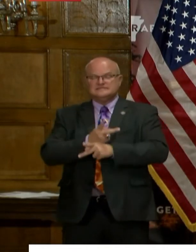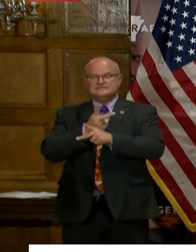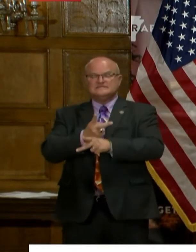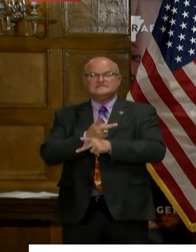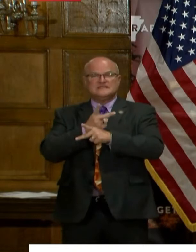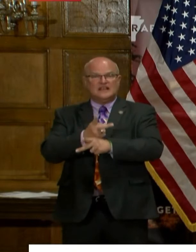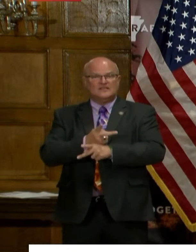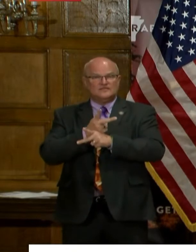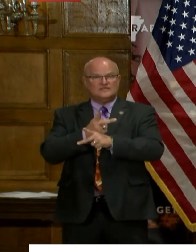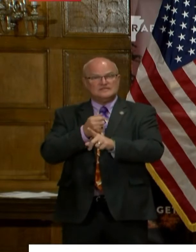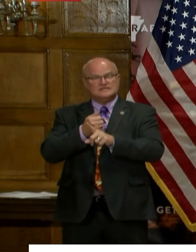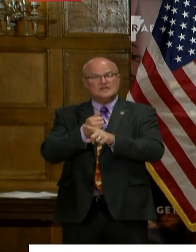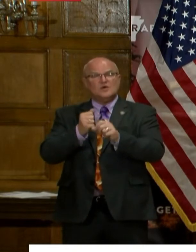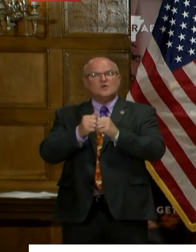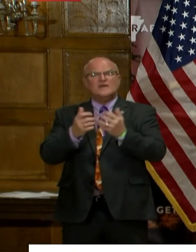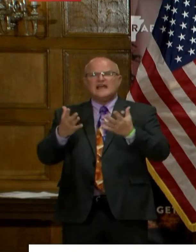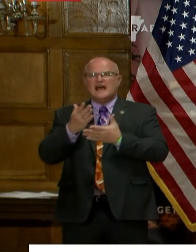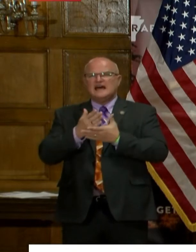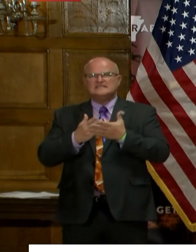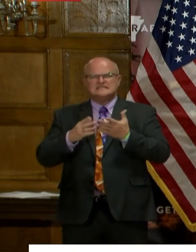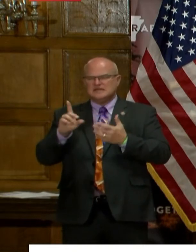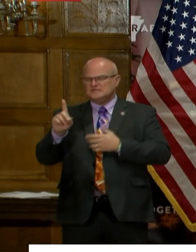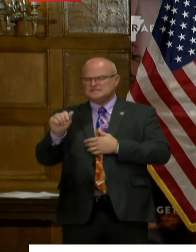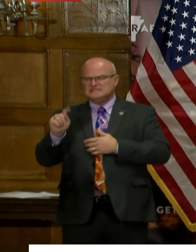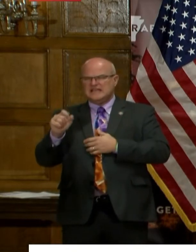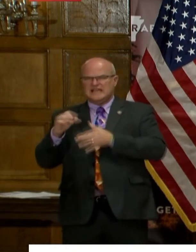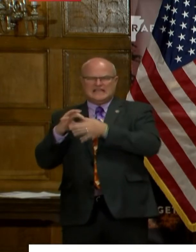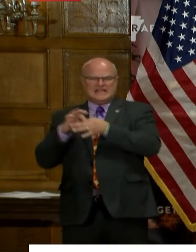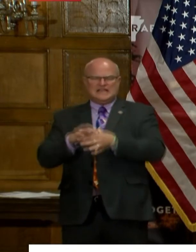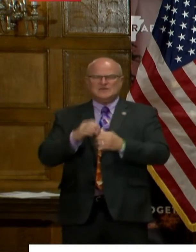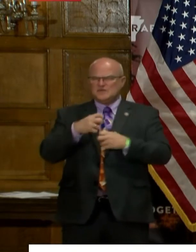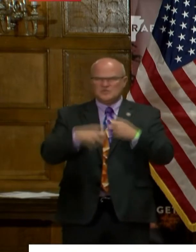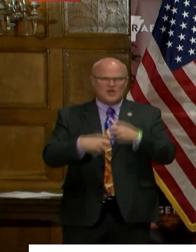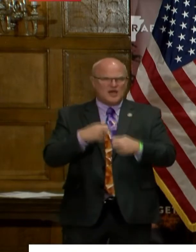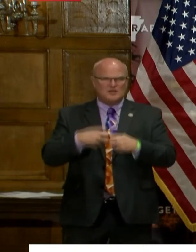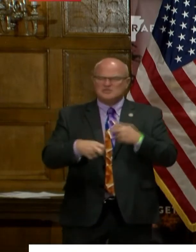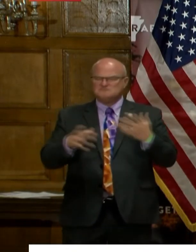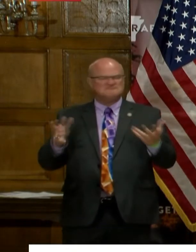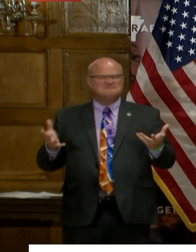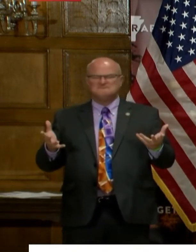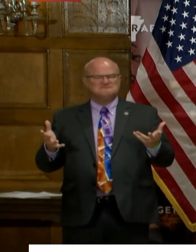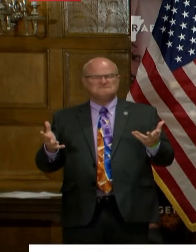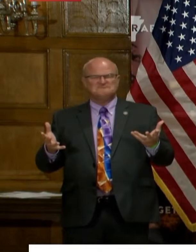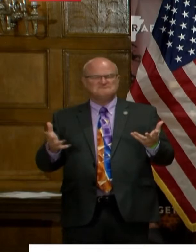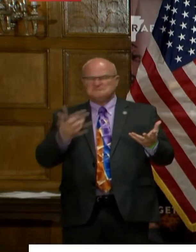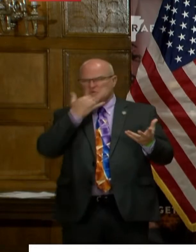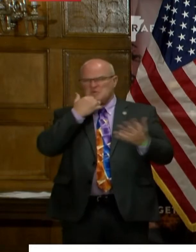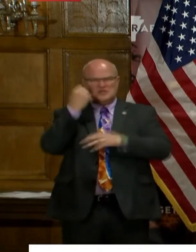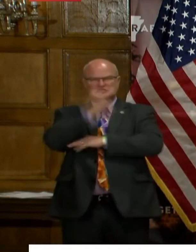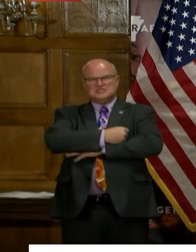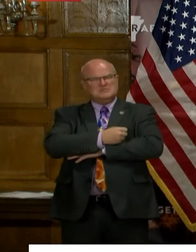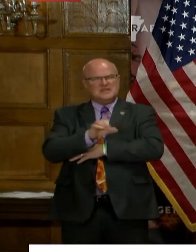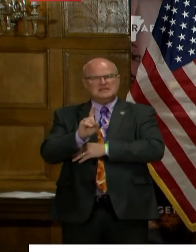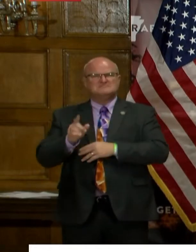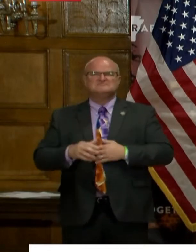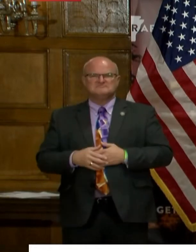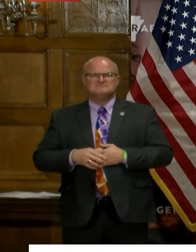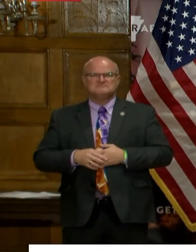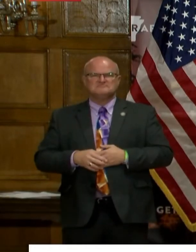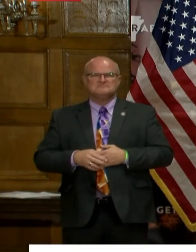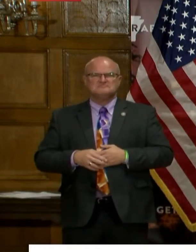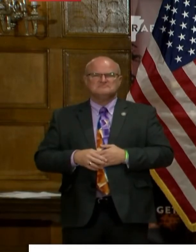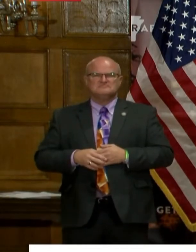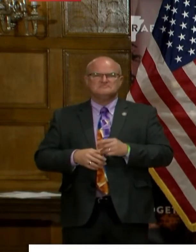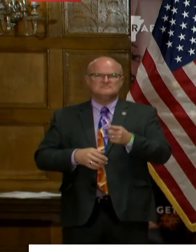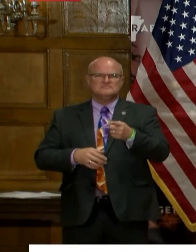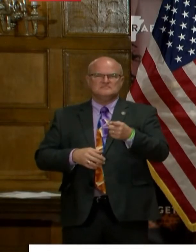do that. And without some data that connects that with a problem, it would be wrong to shut those down.